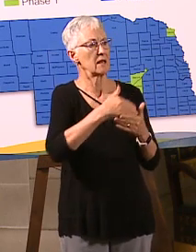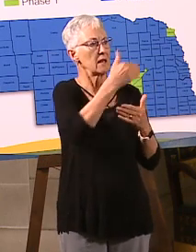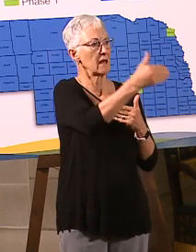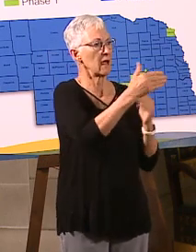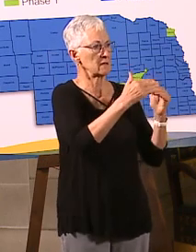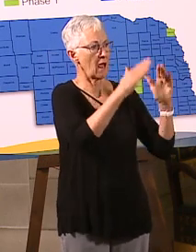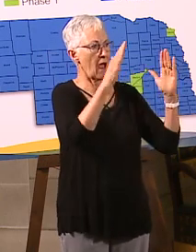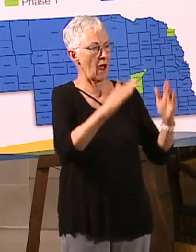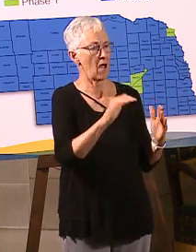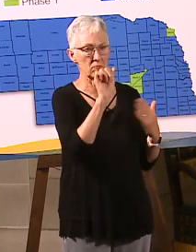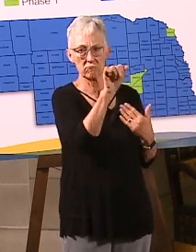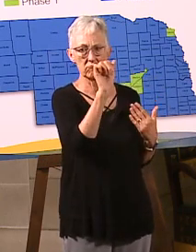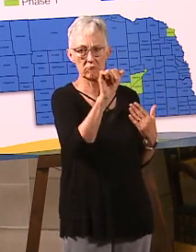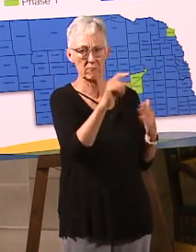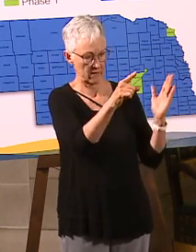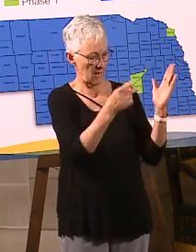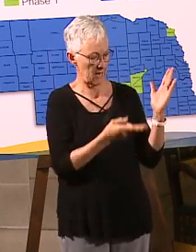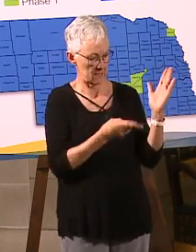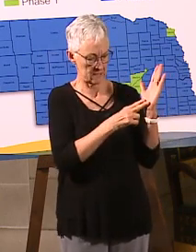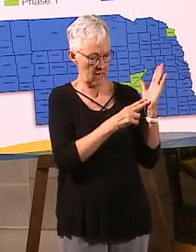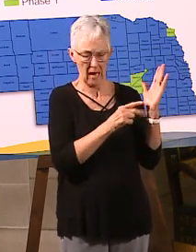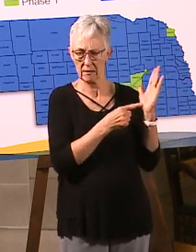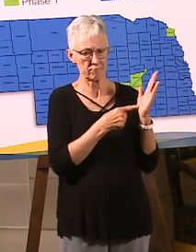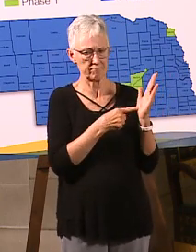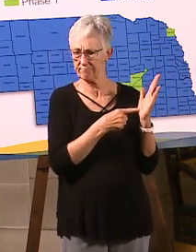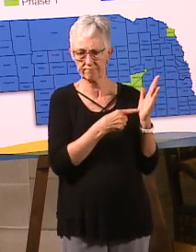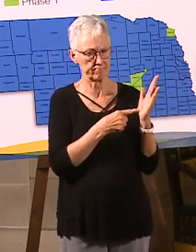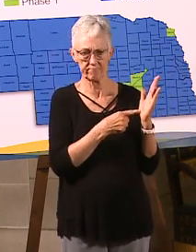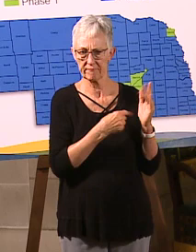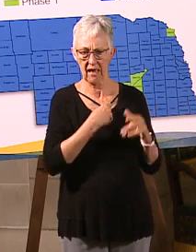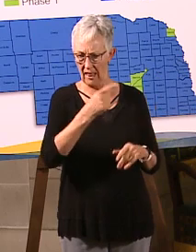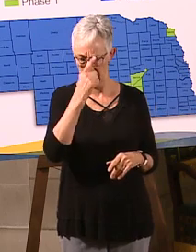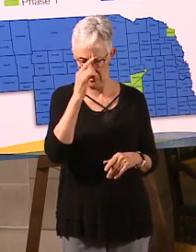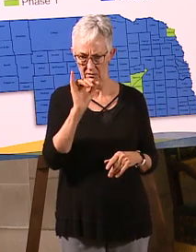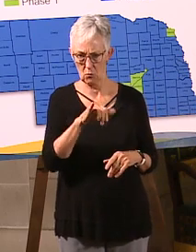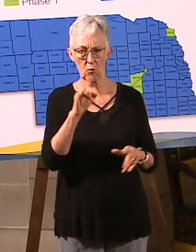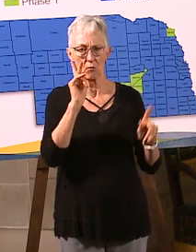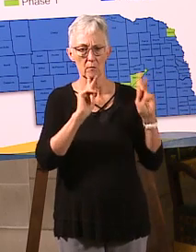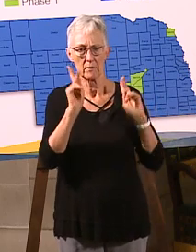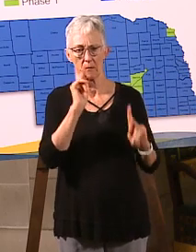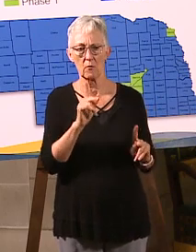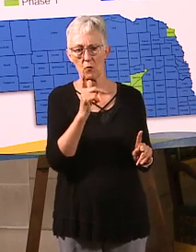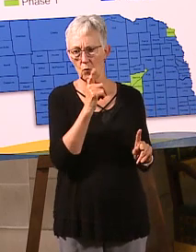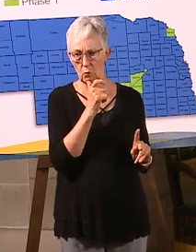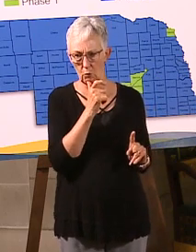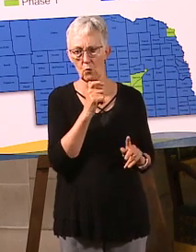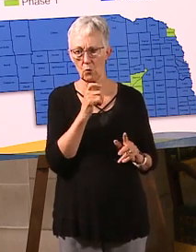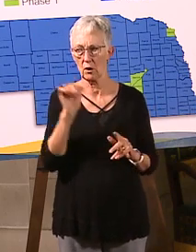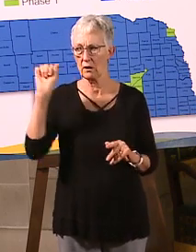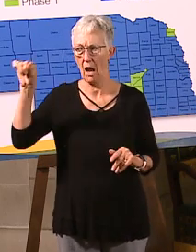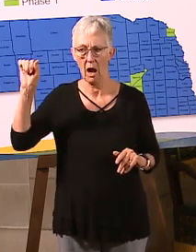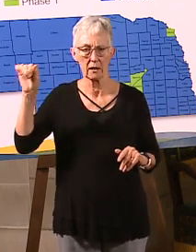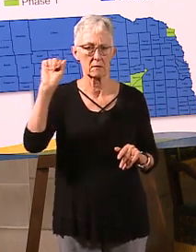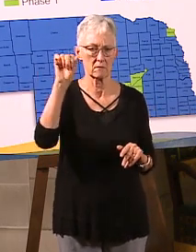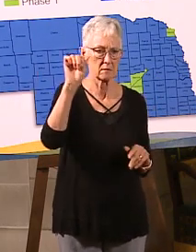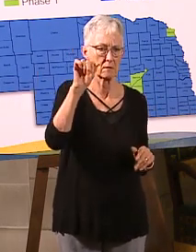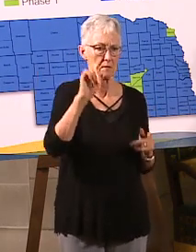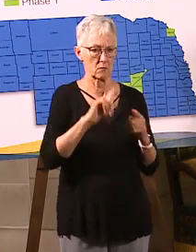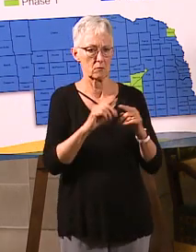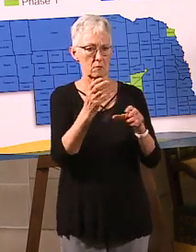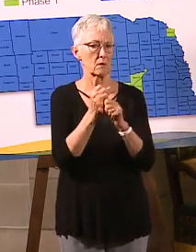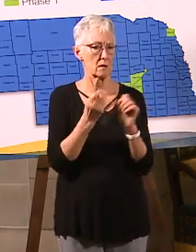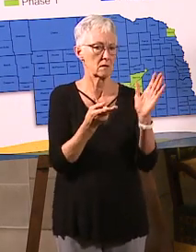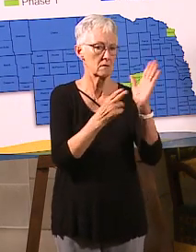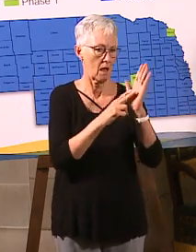petition circulators to spread virus. I would be really cautious about interfacing with any of those people. If they're going to your house, then they're going